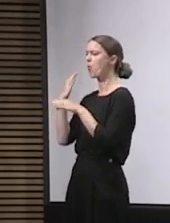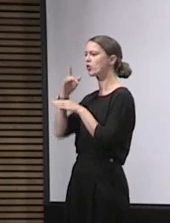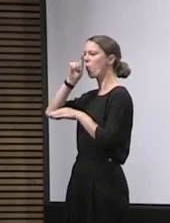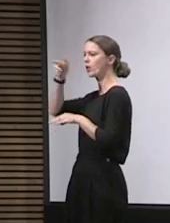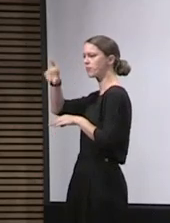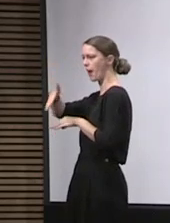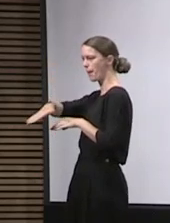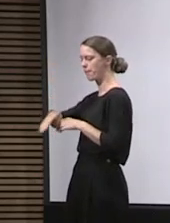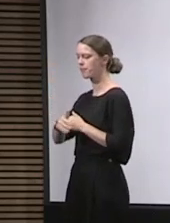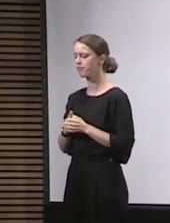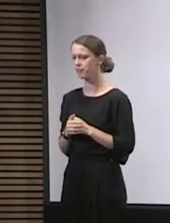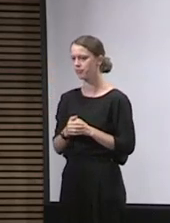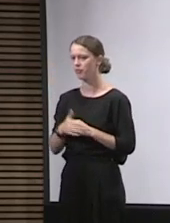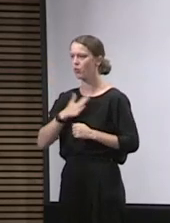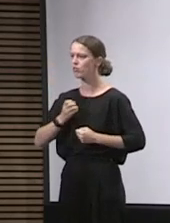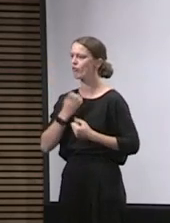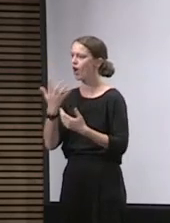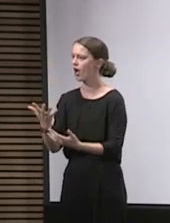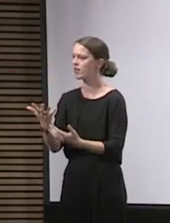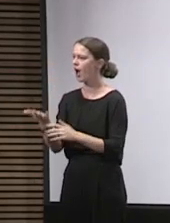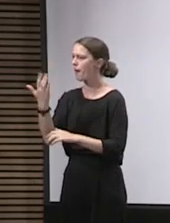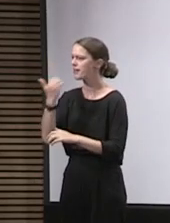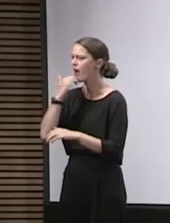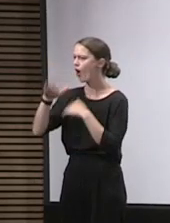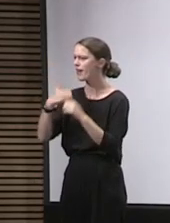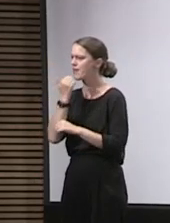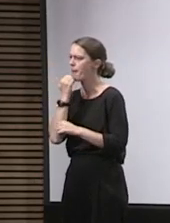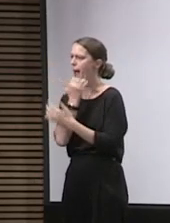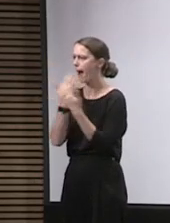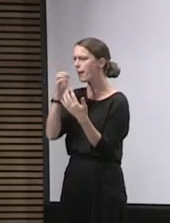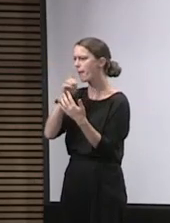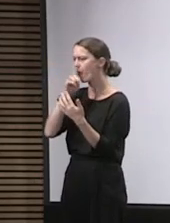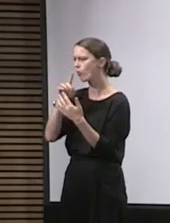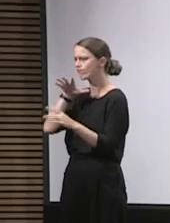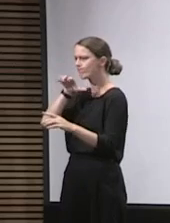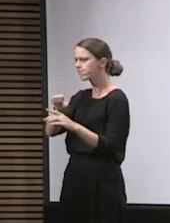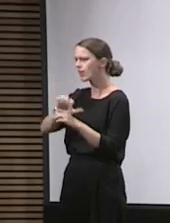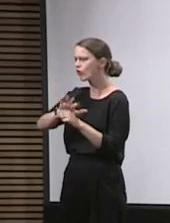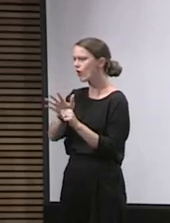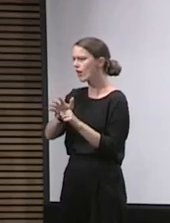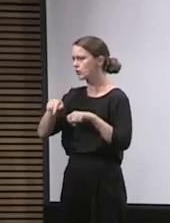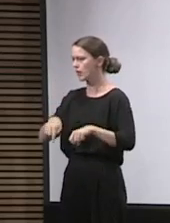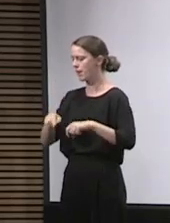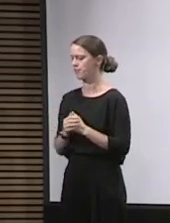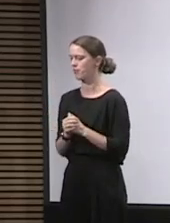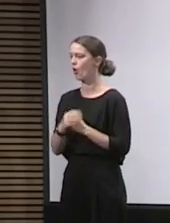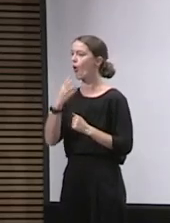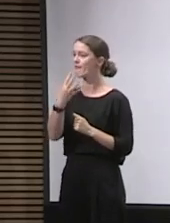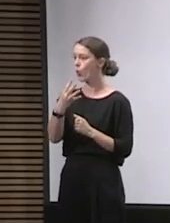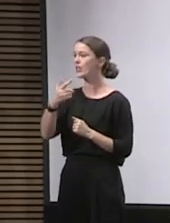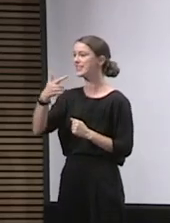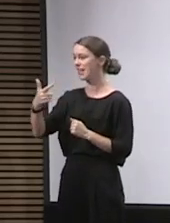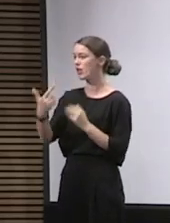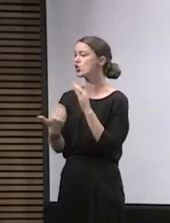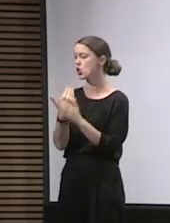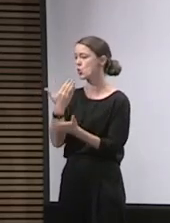Bay. I'd like to give you an update on the cases of COVID-19 today. We have 47